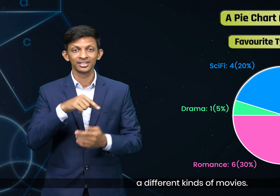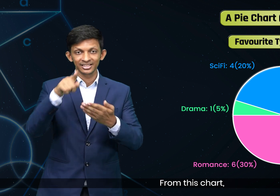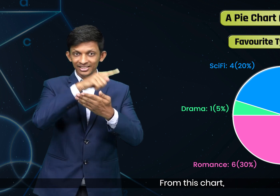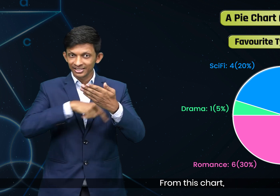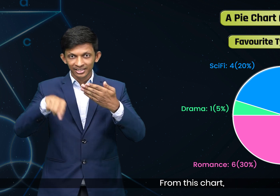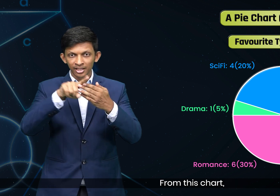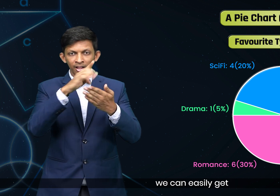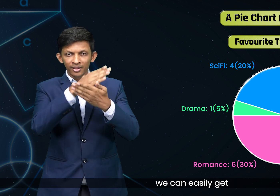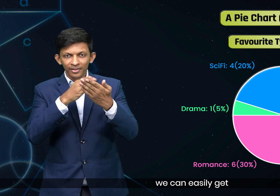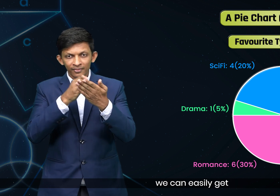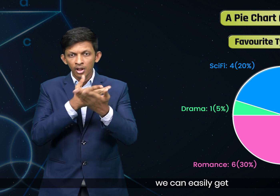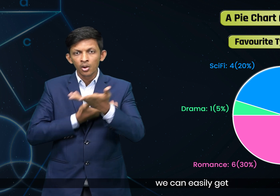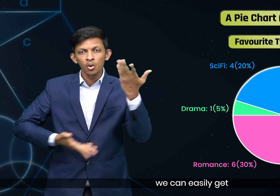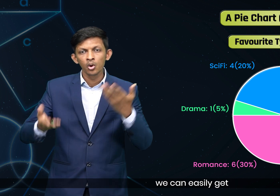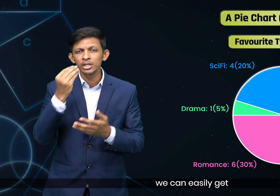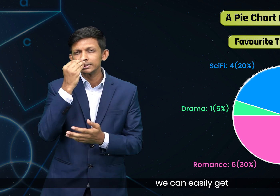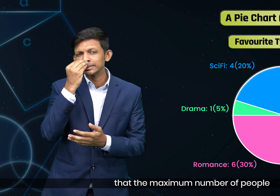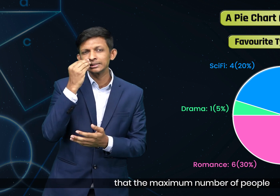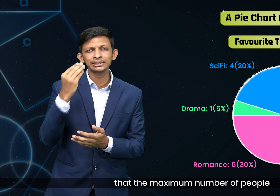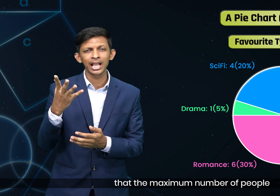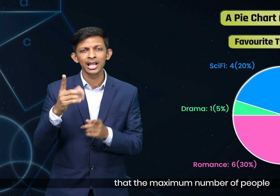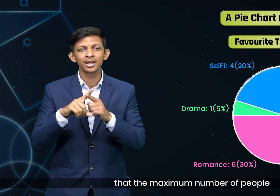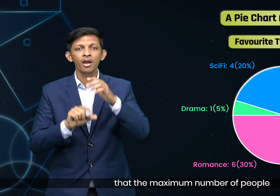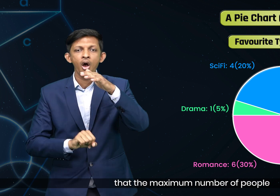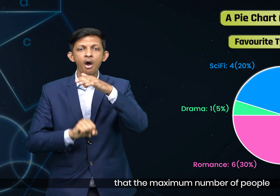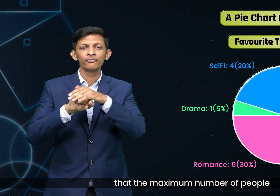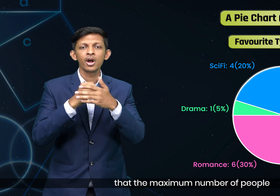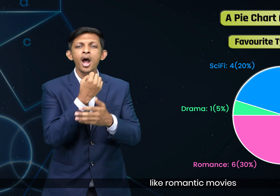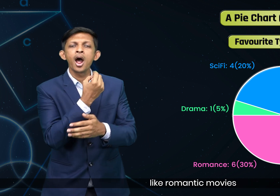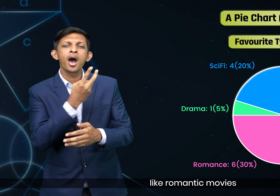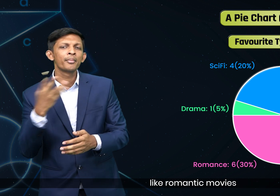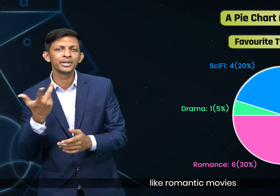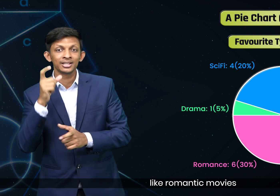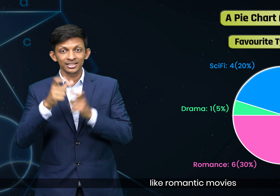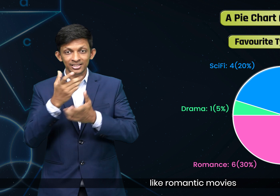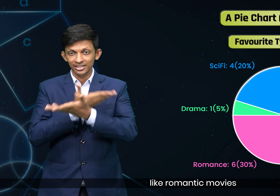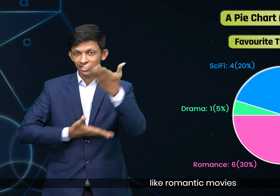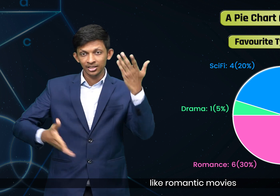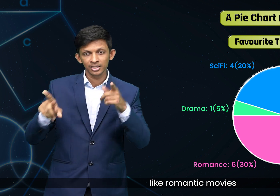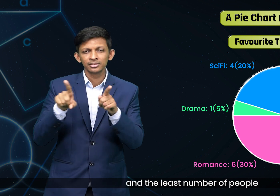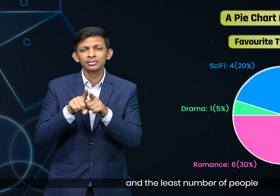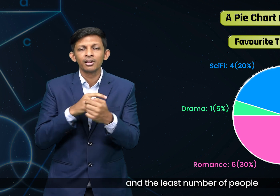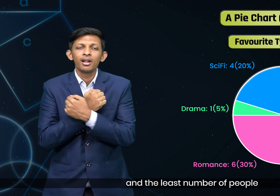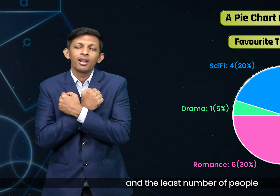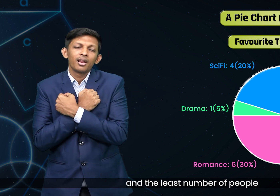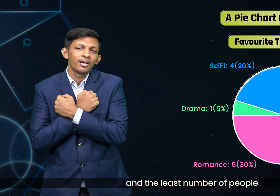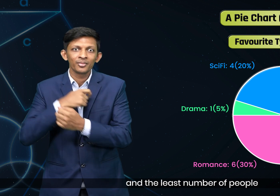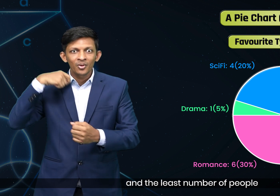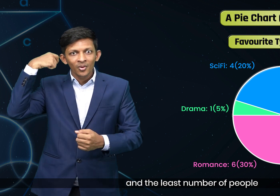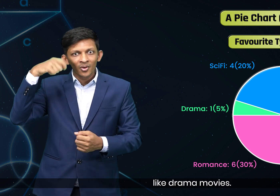From this chart, we can easily get that the maximum number of people like romantic movies and the least number of people